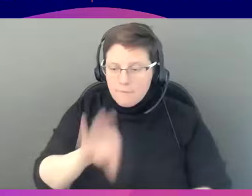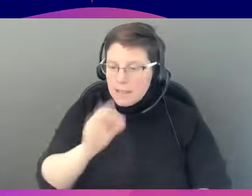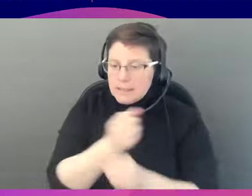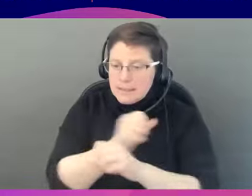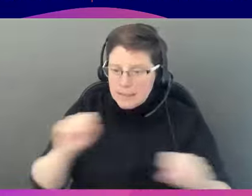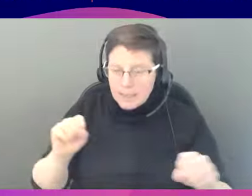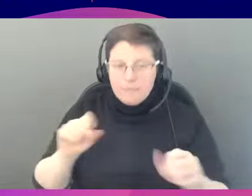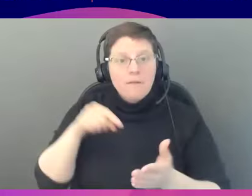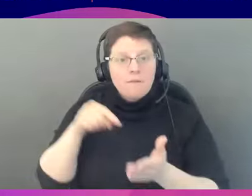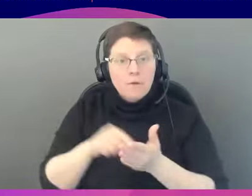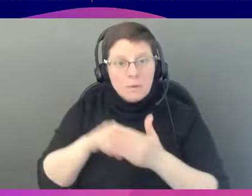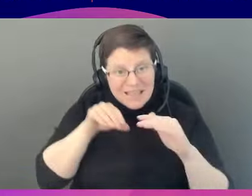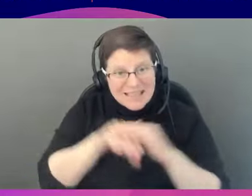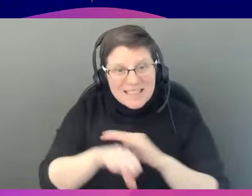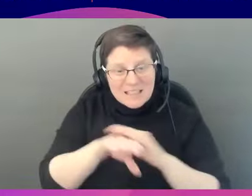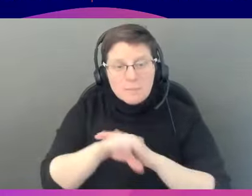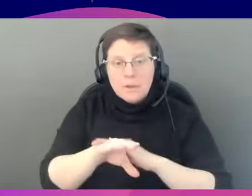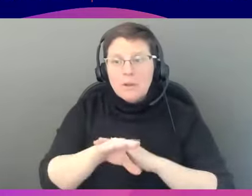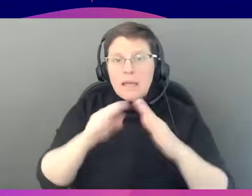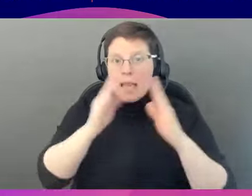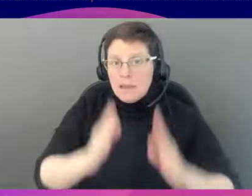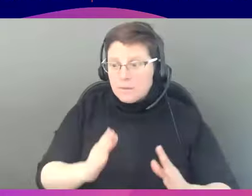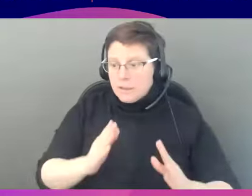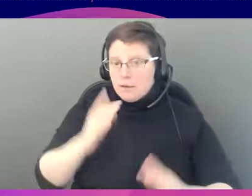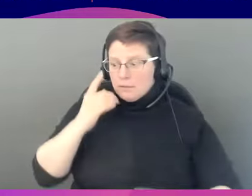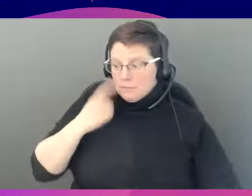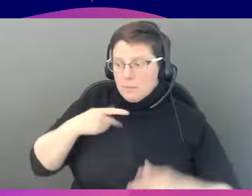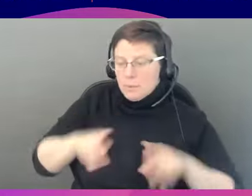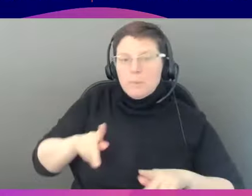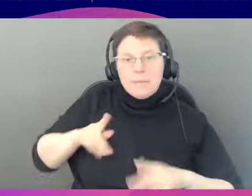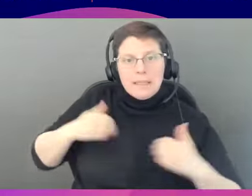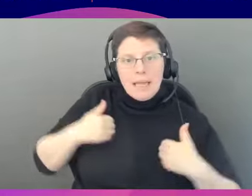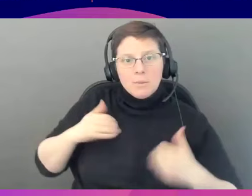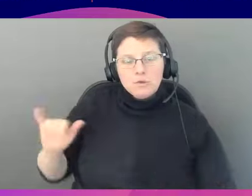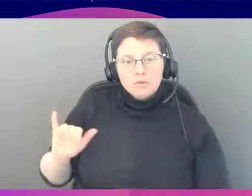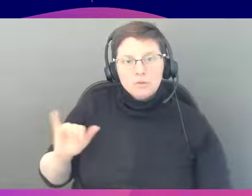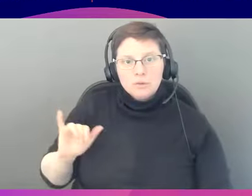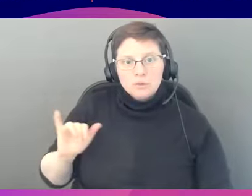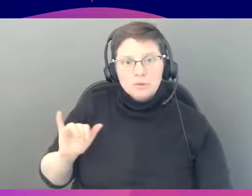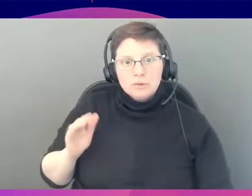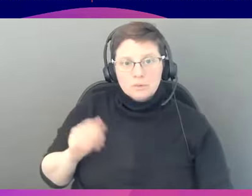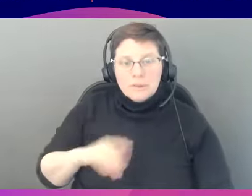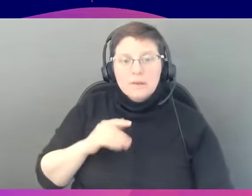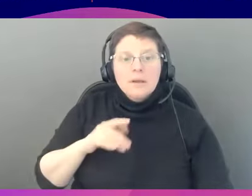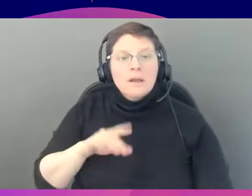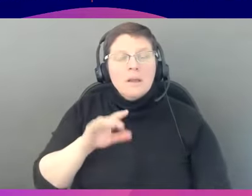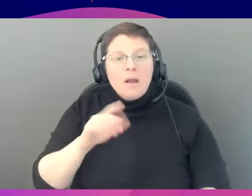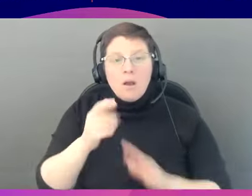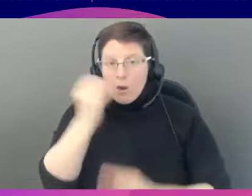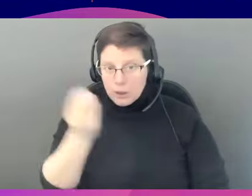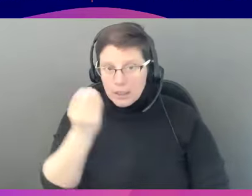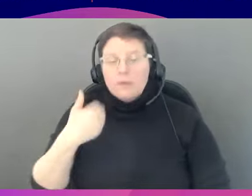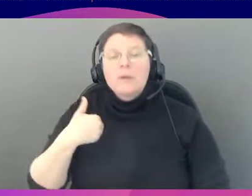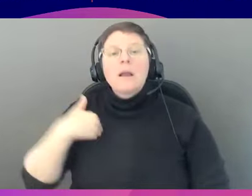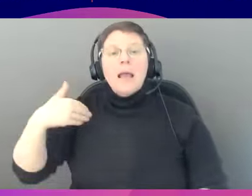accessible animal-friendly housing after fleeing violence. As mentioned, Ontario does have legislation to protect survivors with